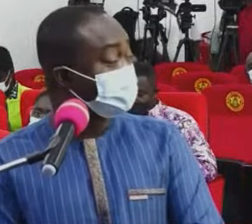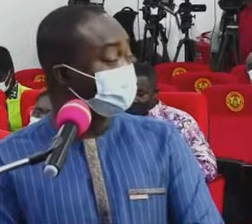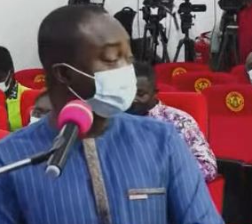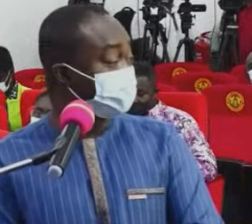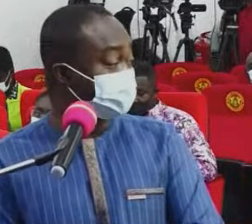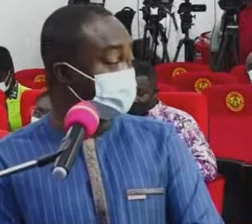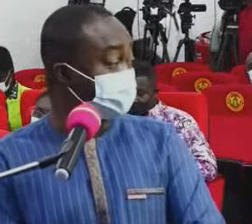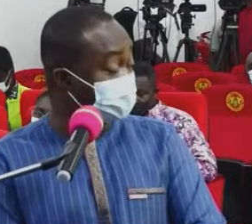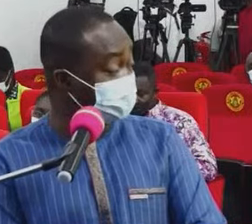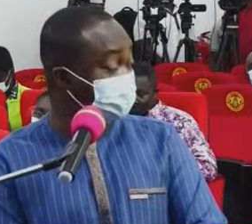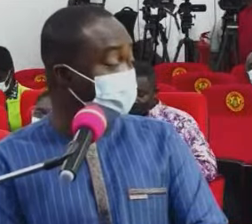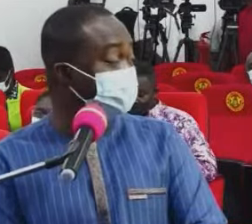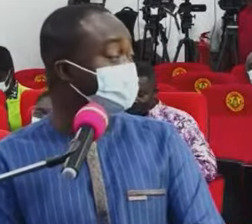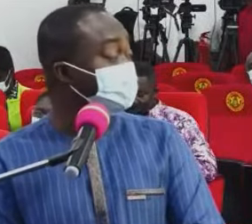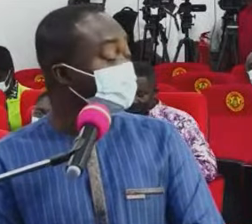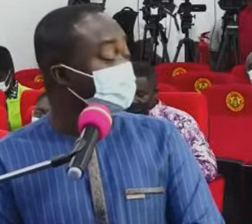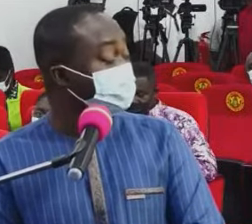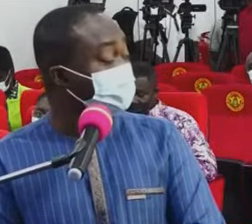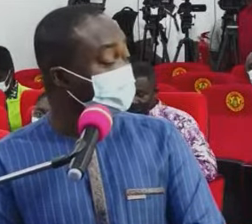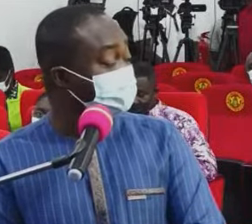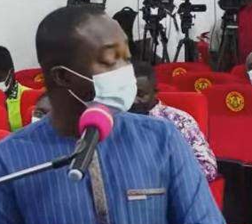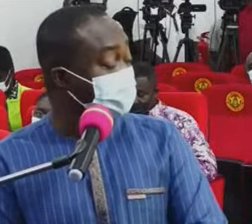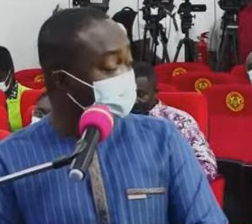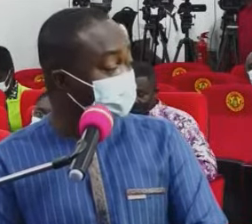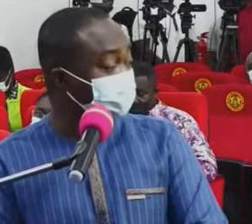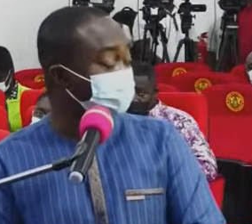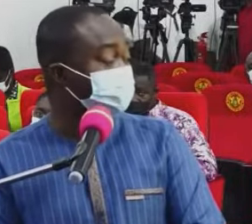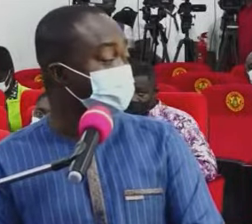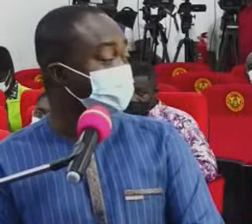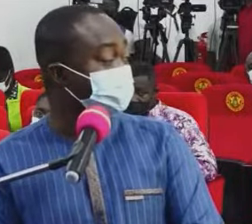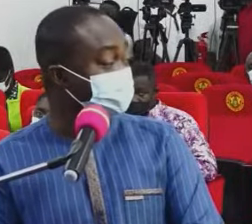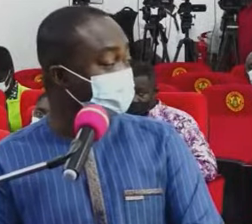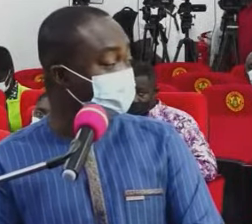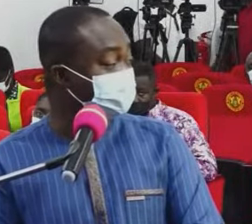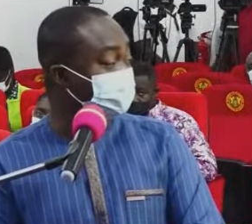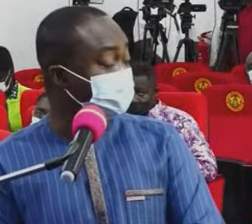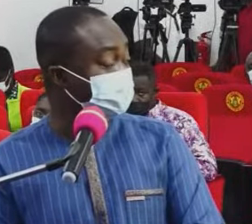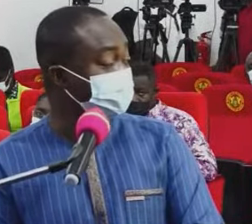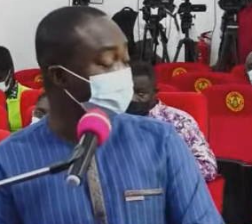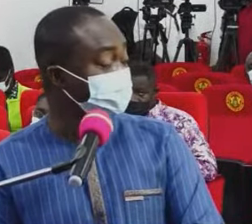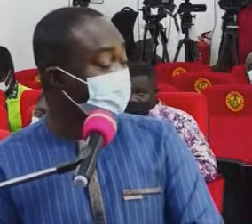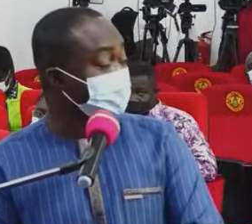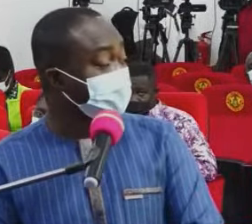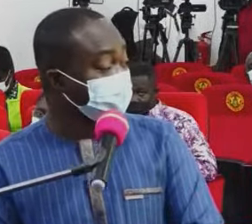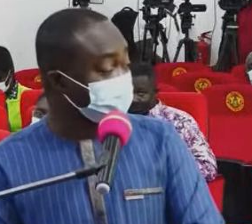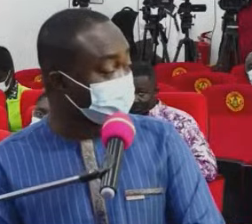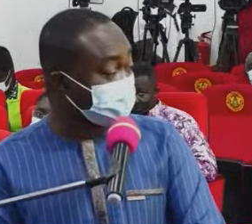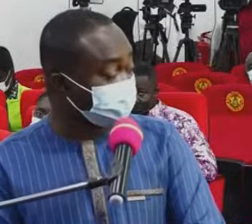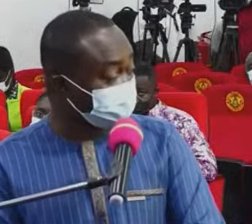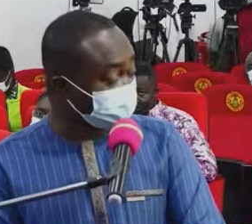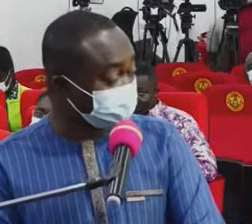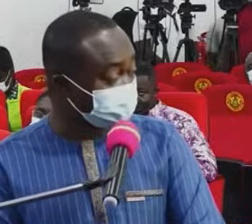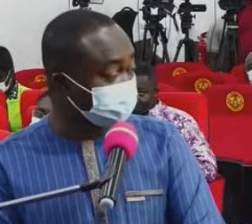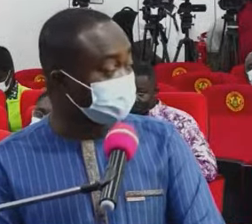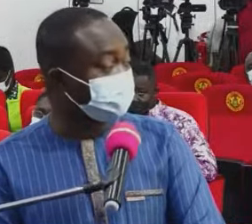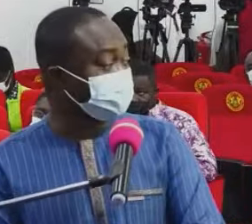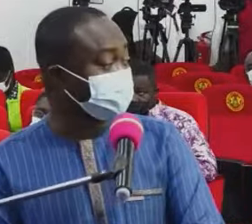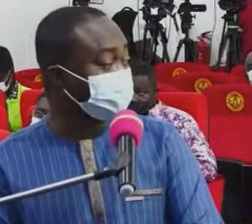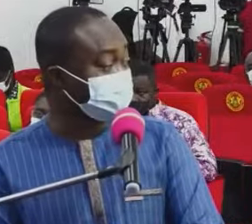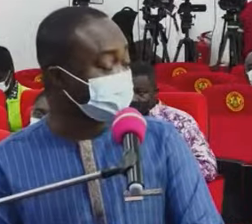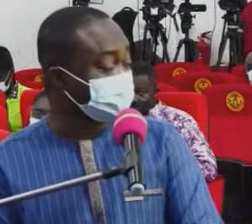corpse of the person. Currently, the corpse of Mr. Essien are not